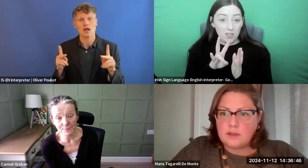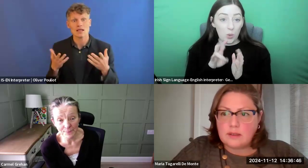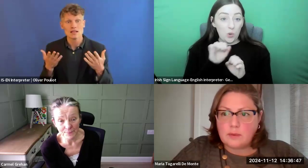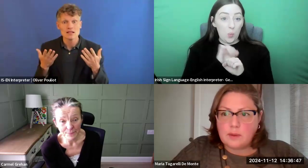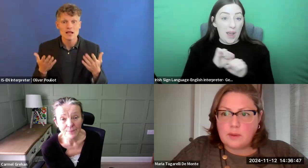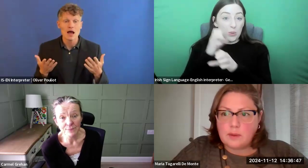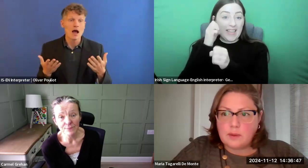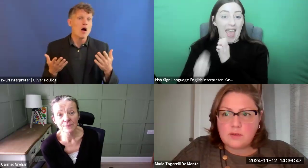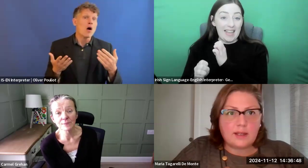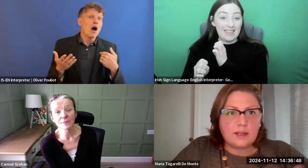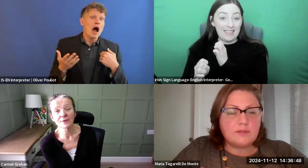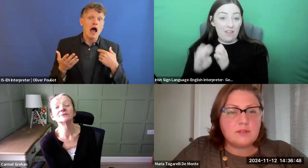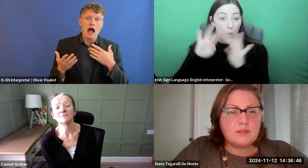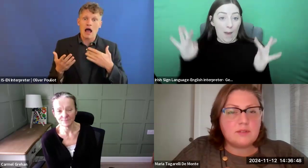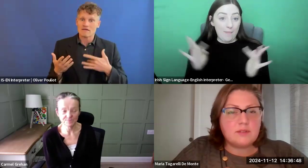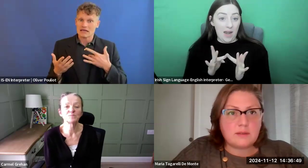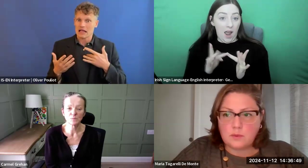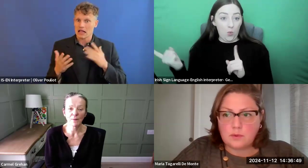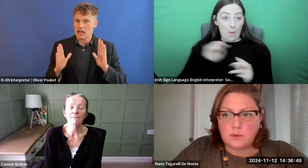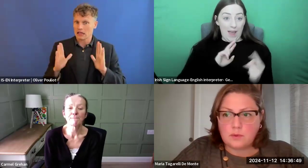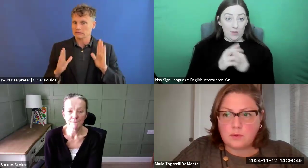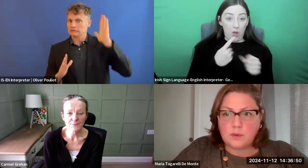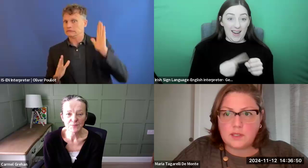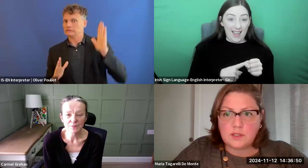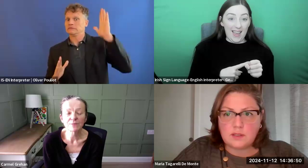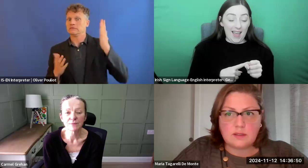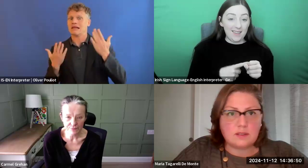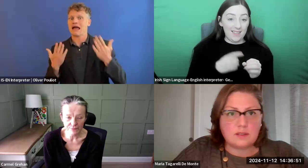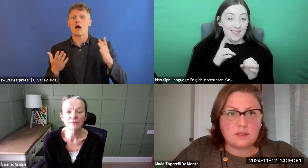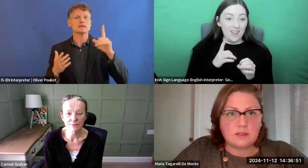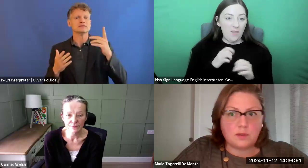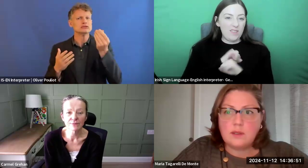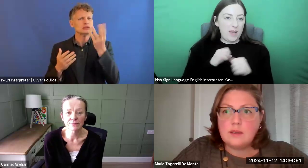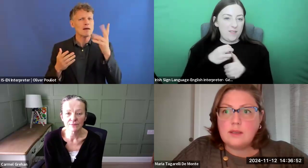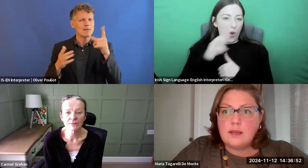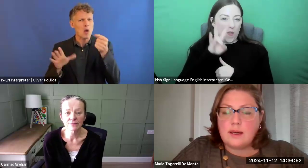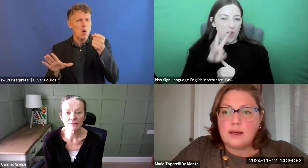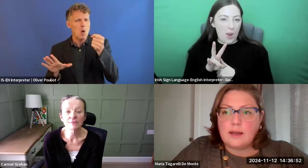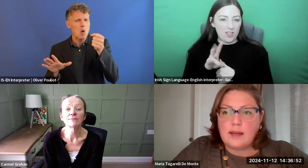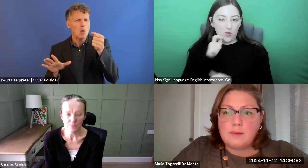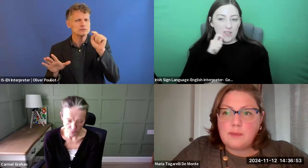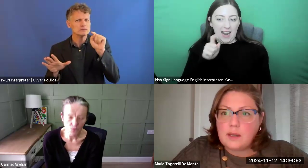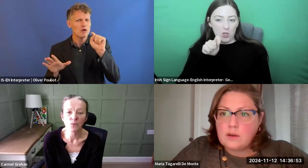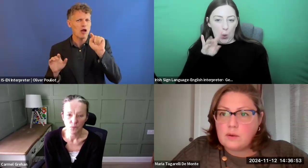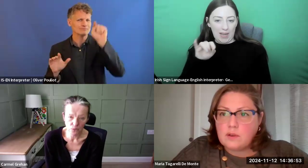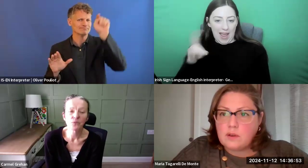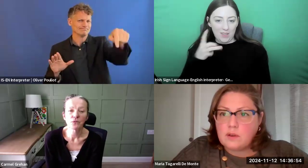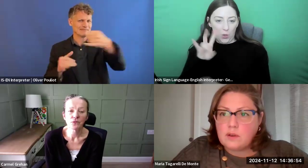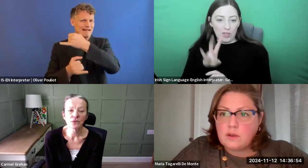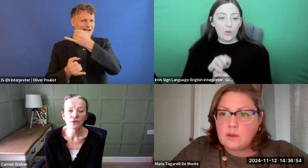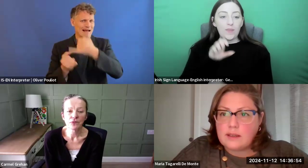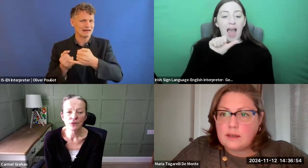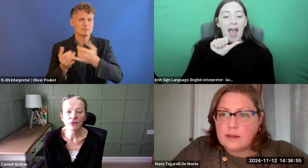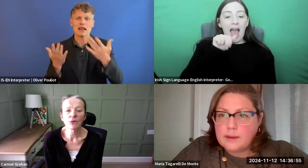end of the webinar so that I can give space to other questions. This is for Tony. Ann Baker